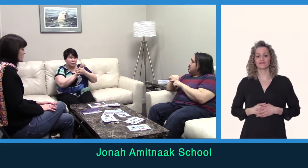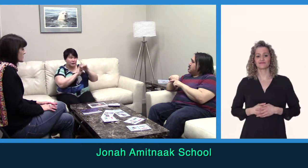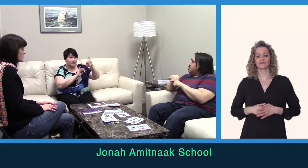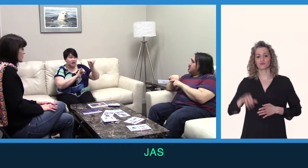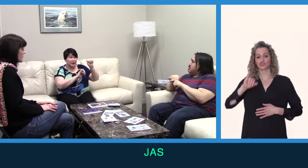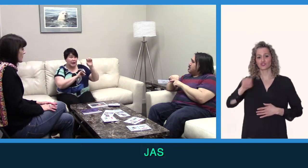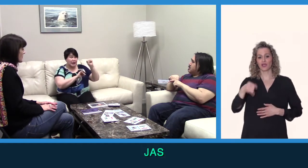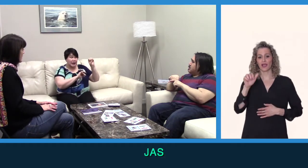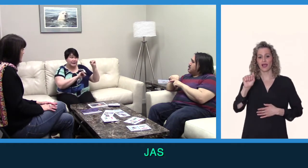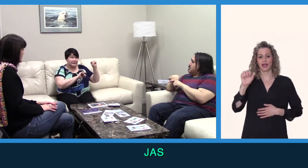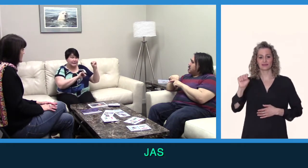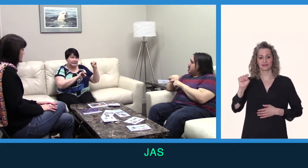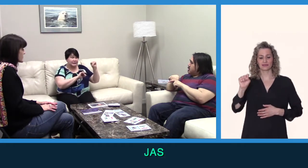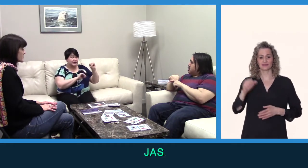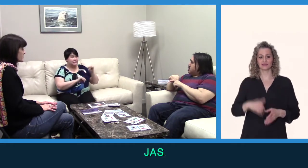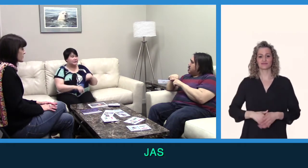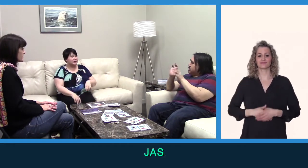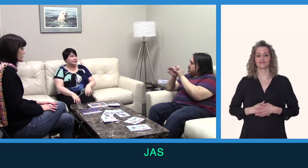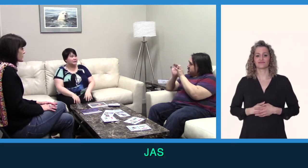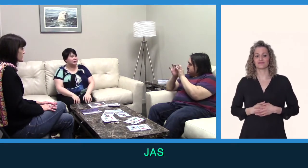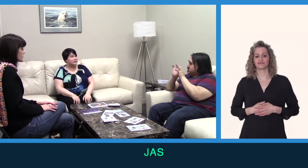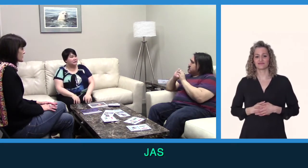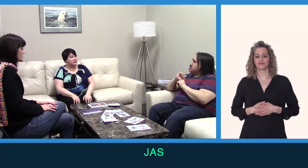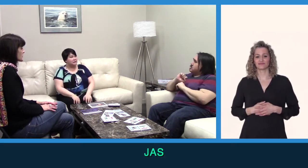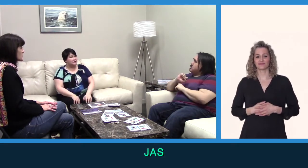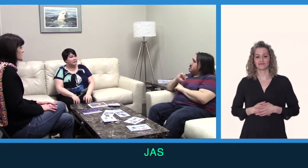School. JAS.